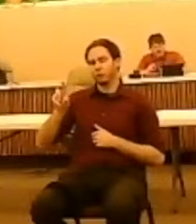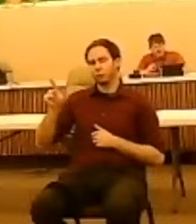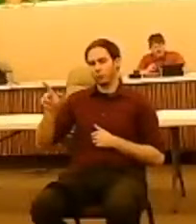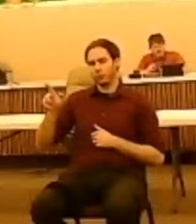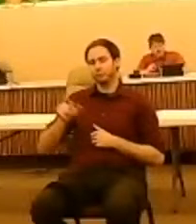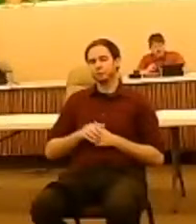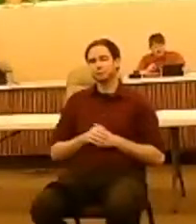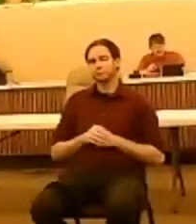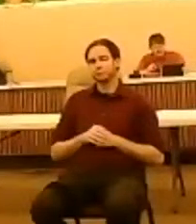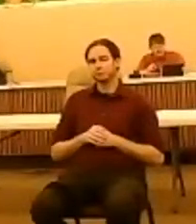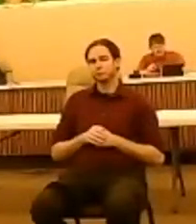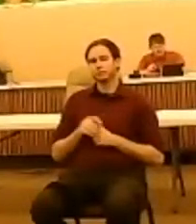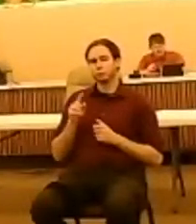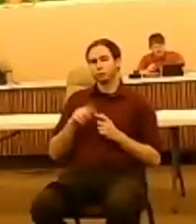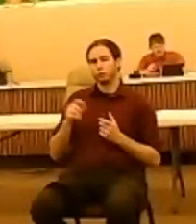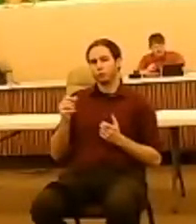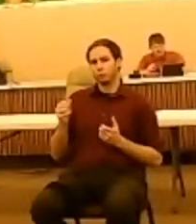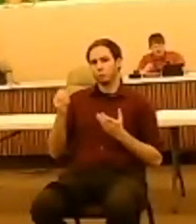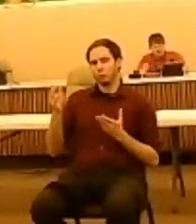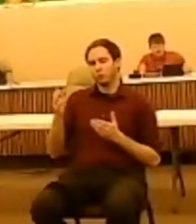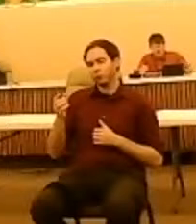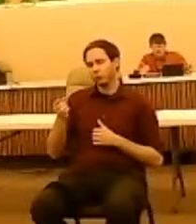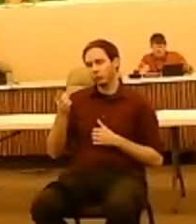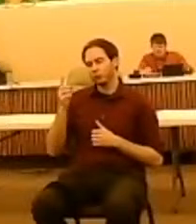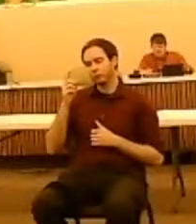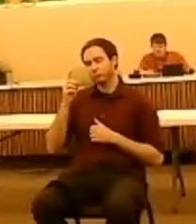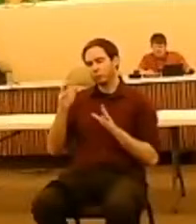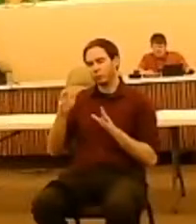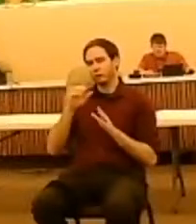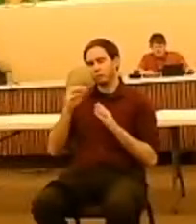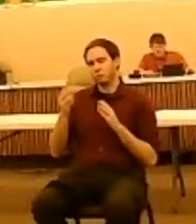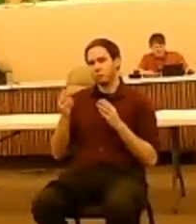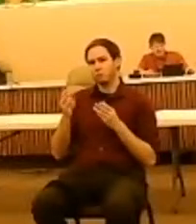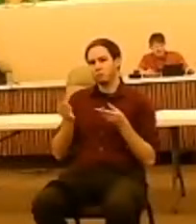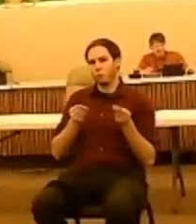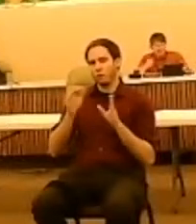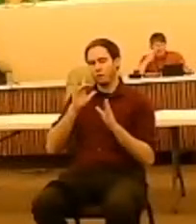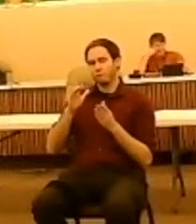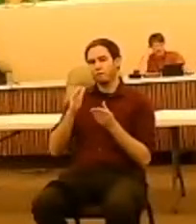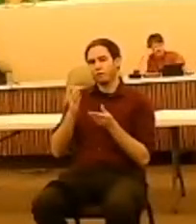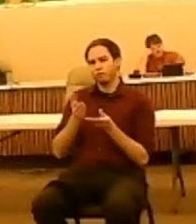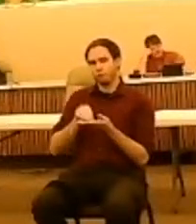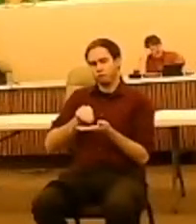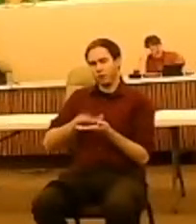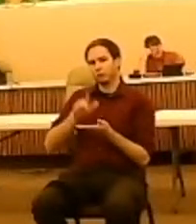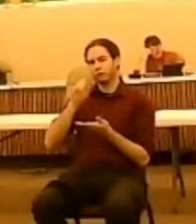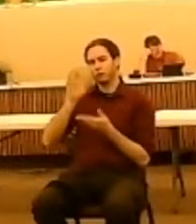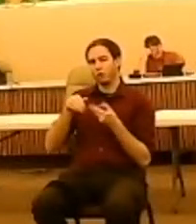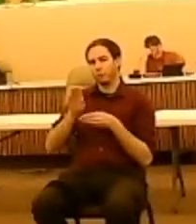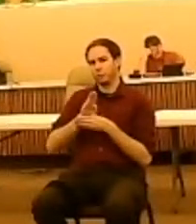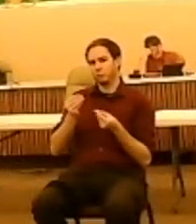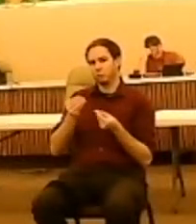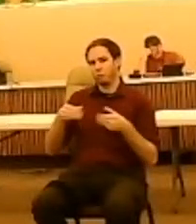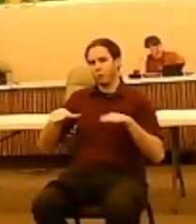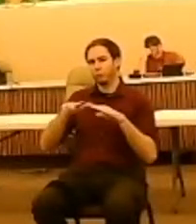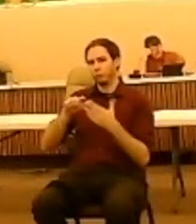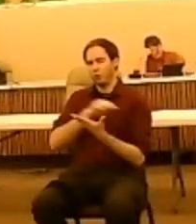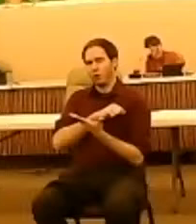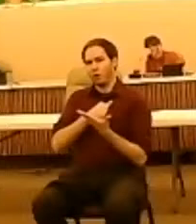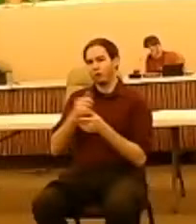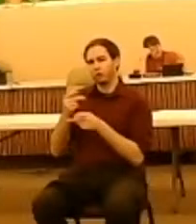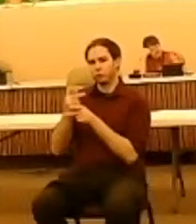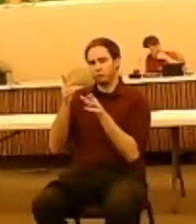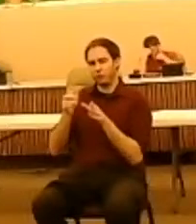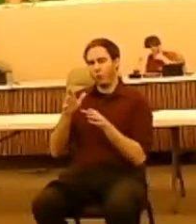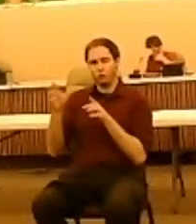2021, to appoint one group as broker of record for the commercial properties and authorize the